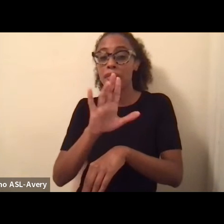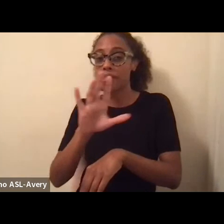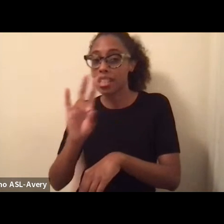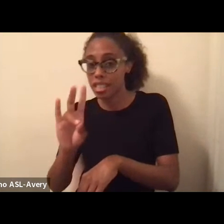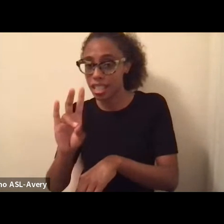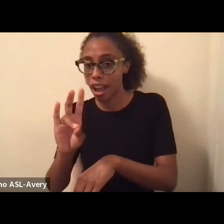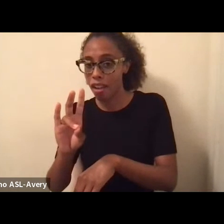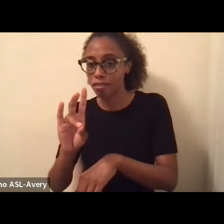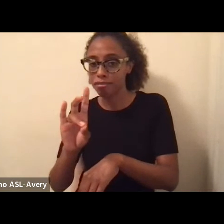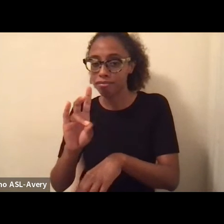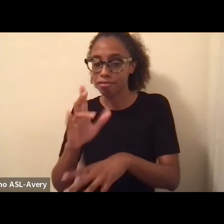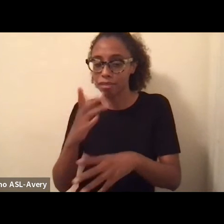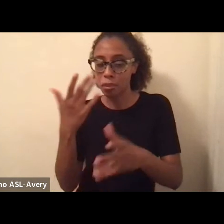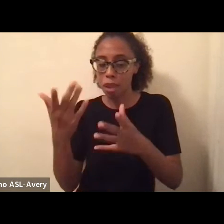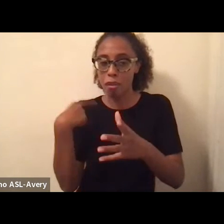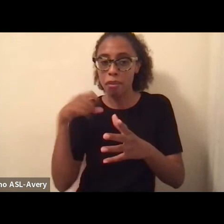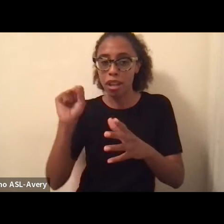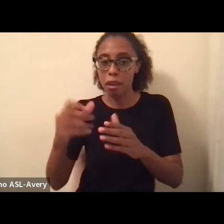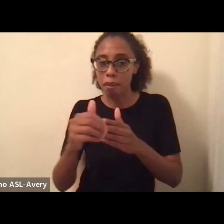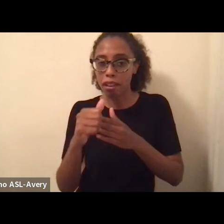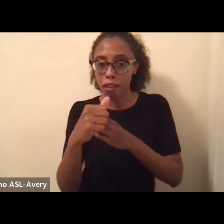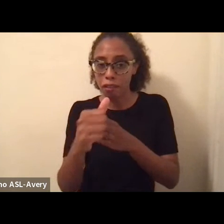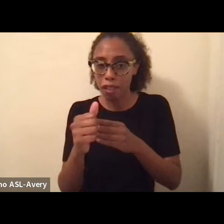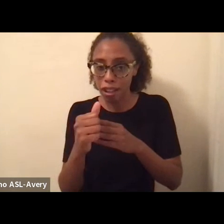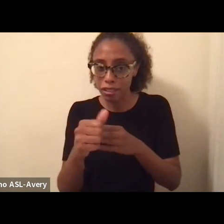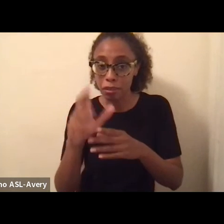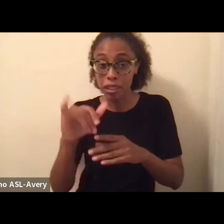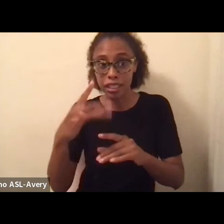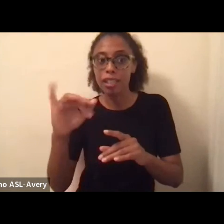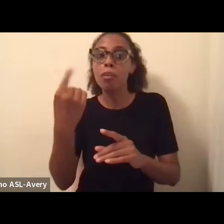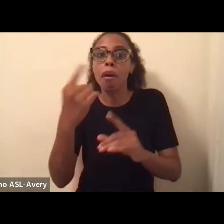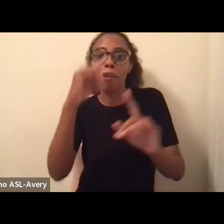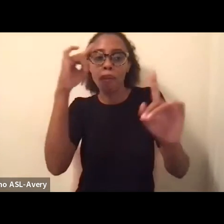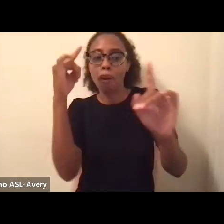anyway, I promise not to go too long.